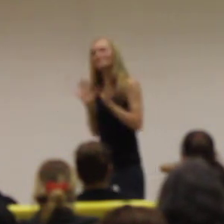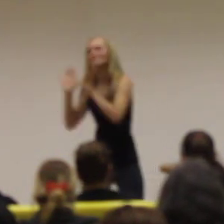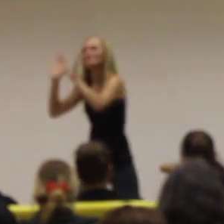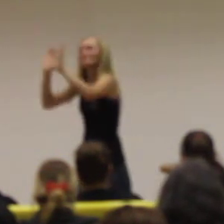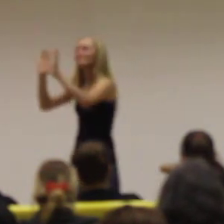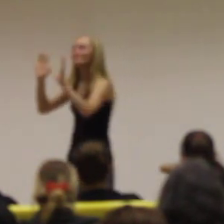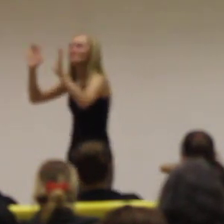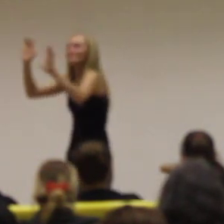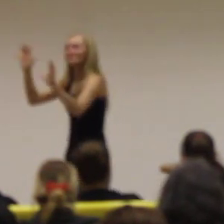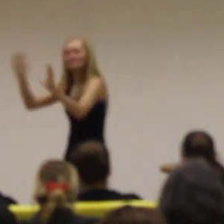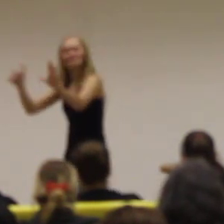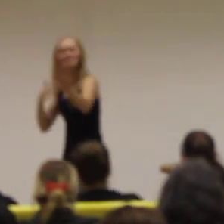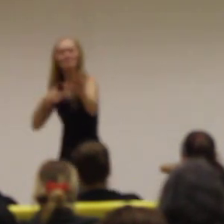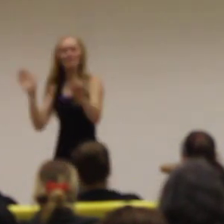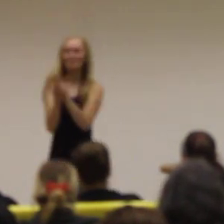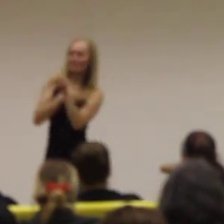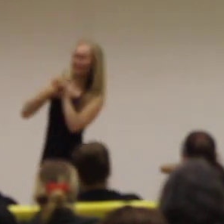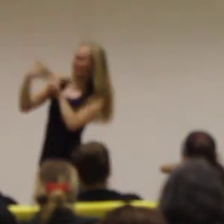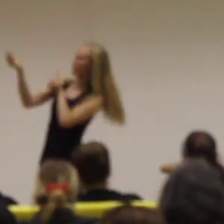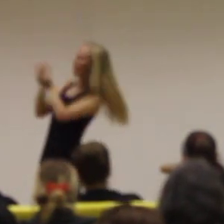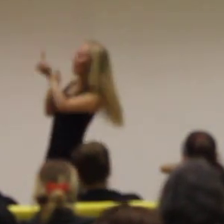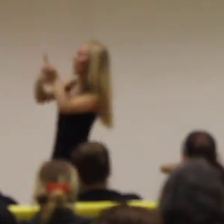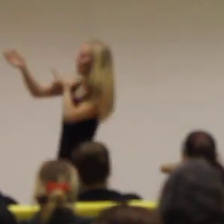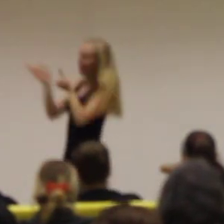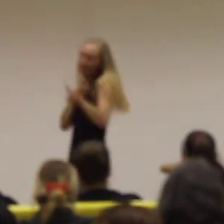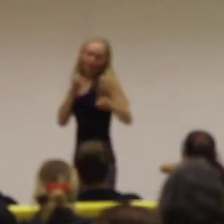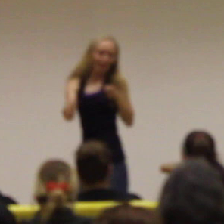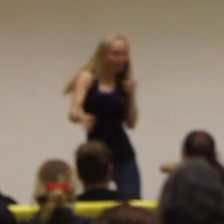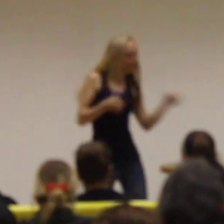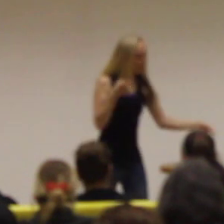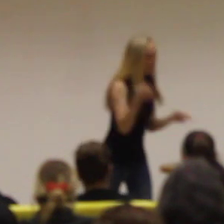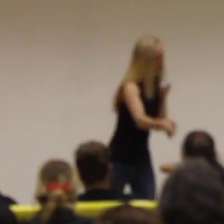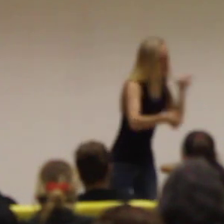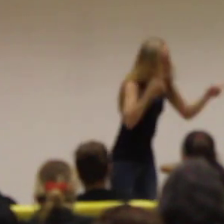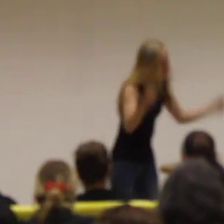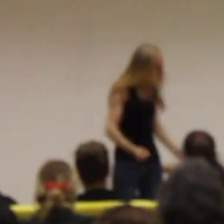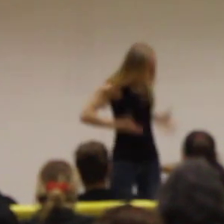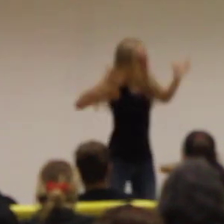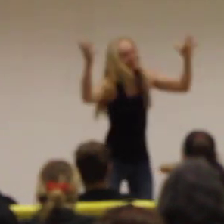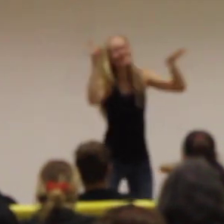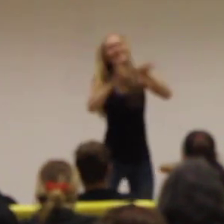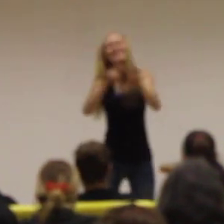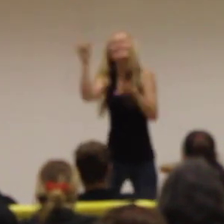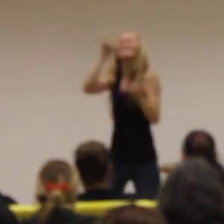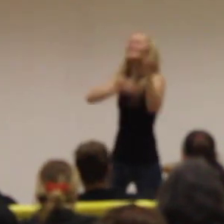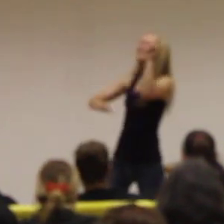I can't even get you late Only somebody's hungry